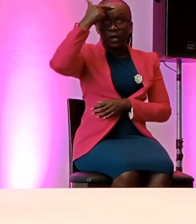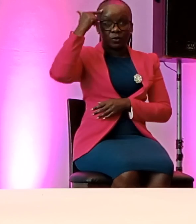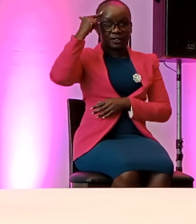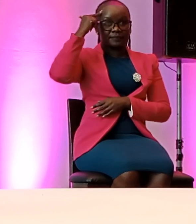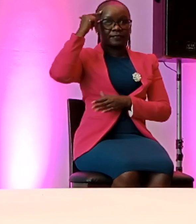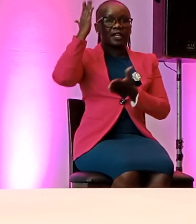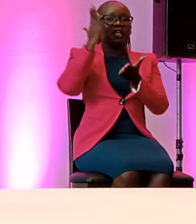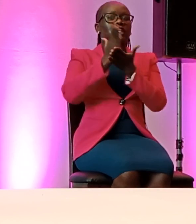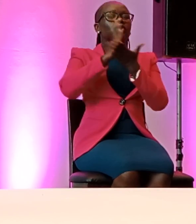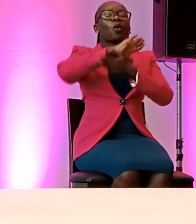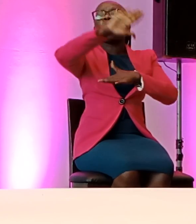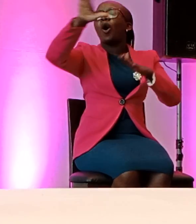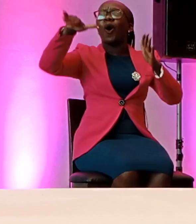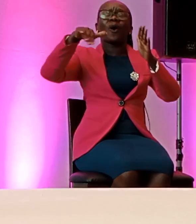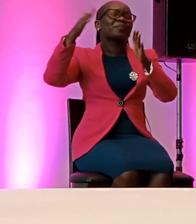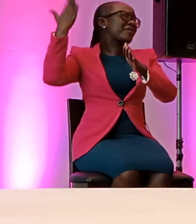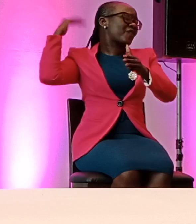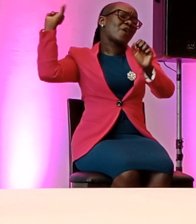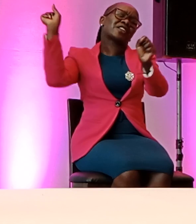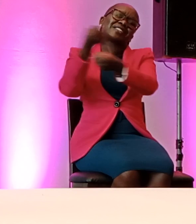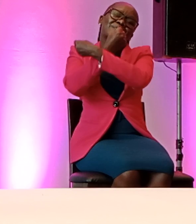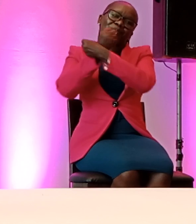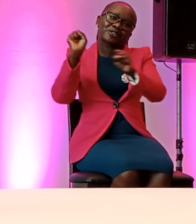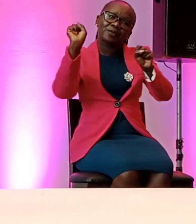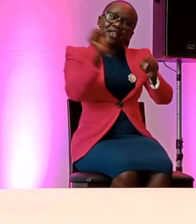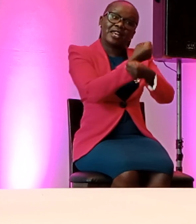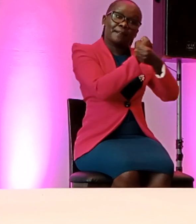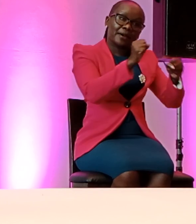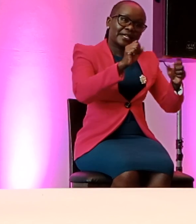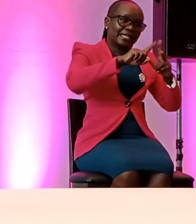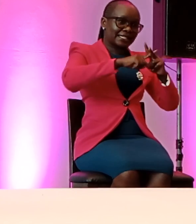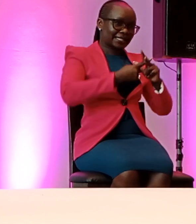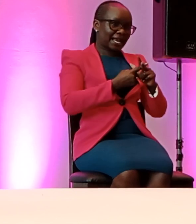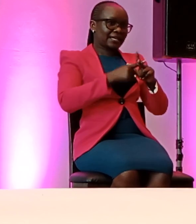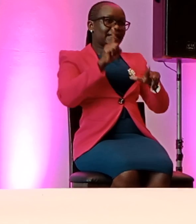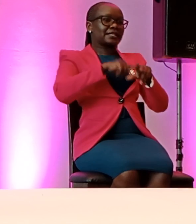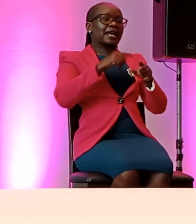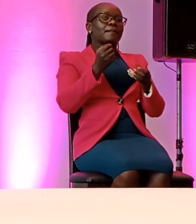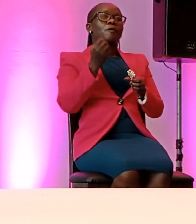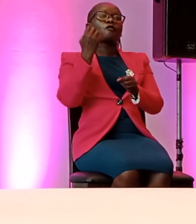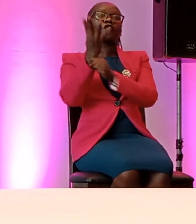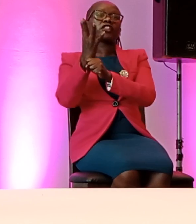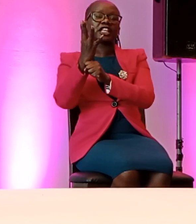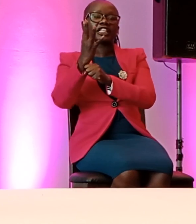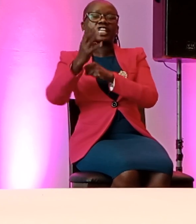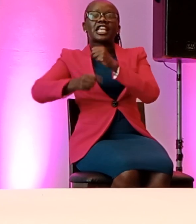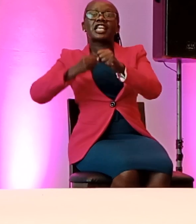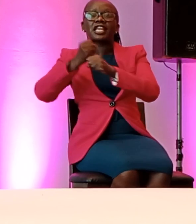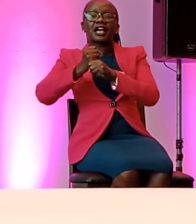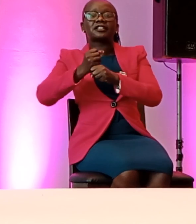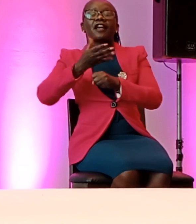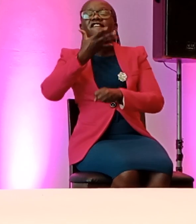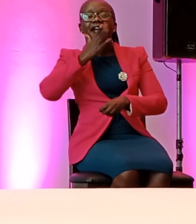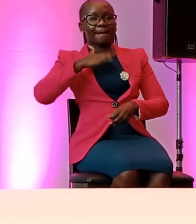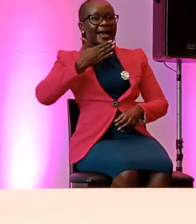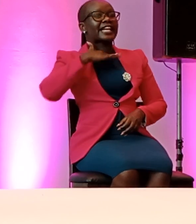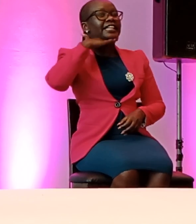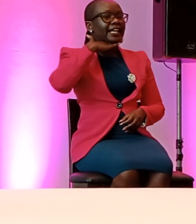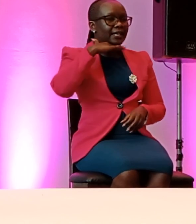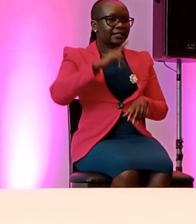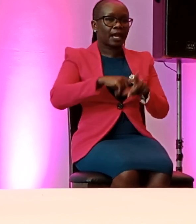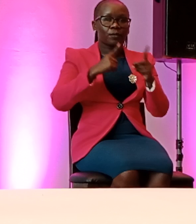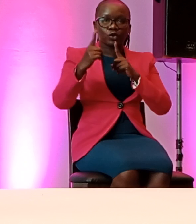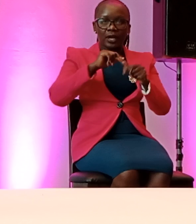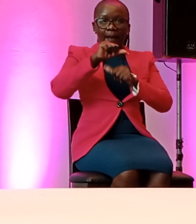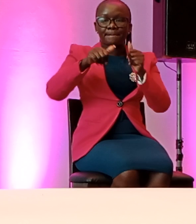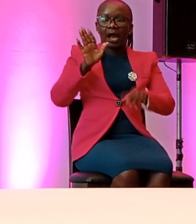because it was all impossible. It began when I was 14 and I lost my dad. When we talk of